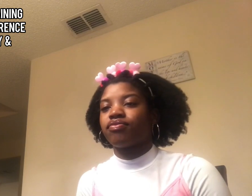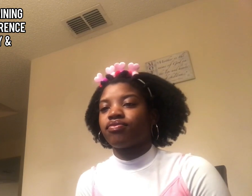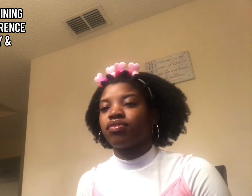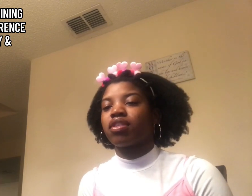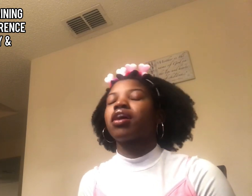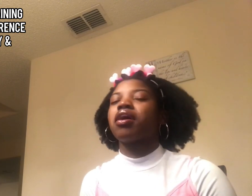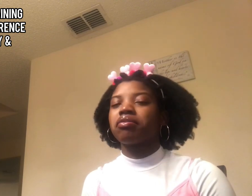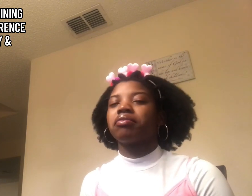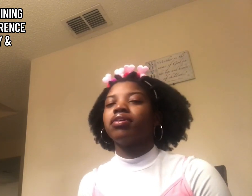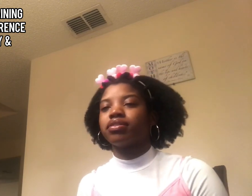Monday cool yeah